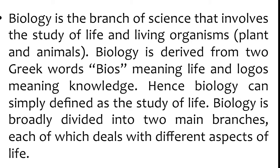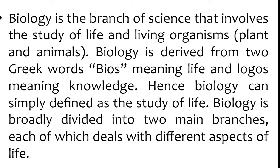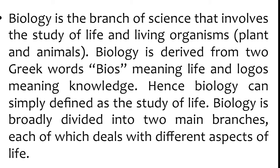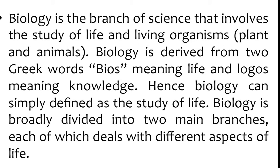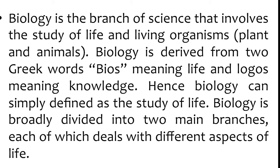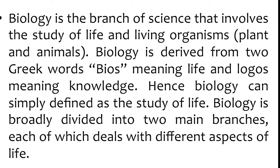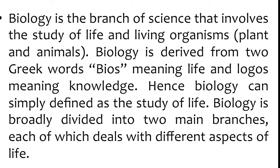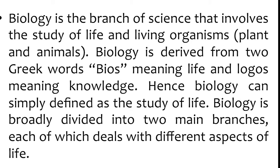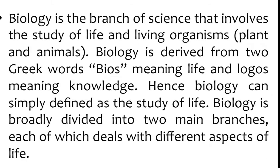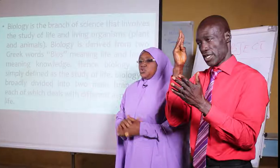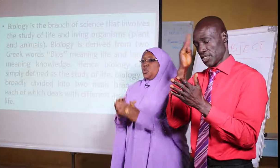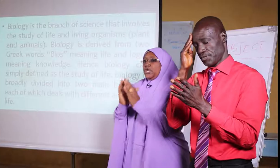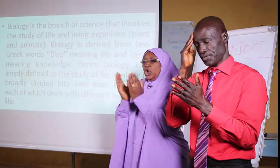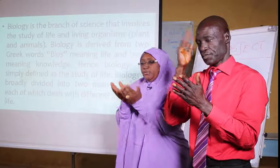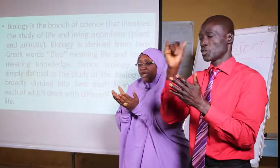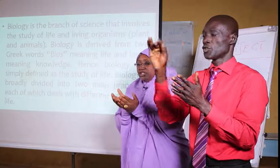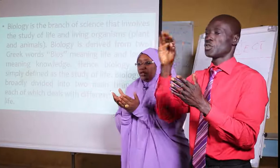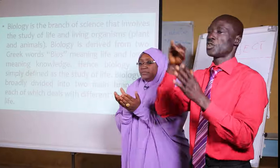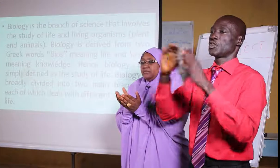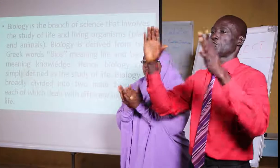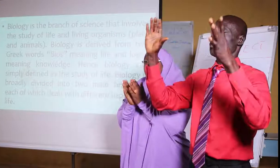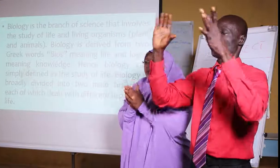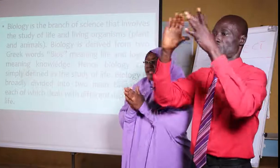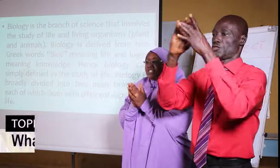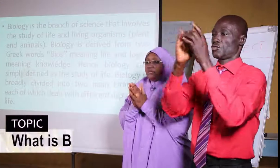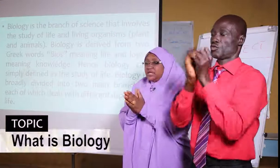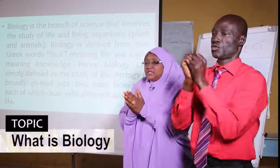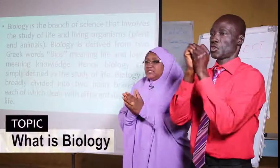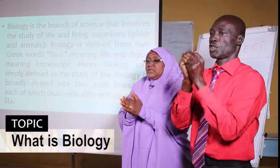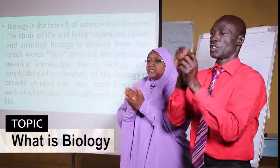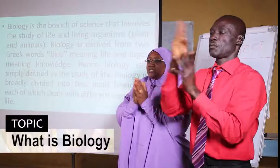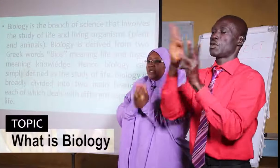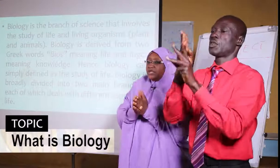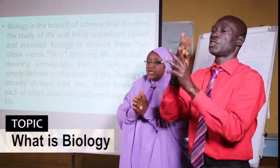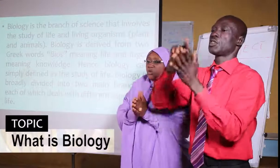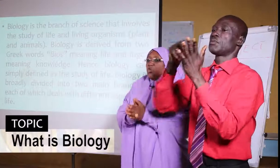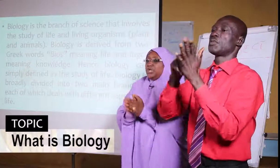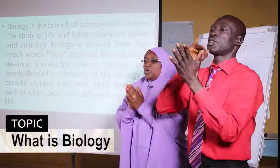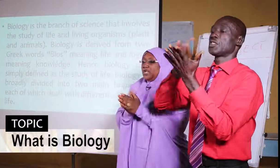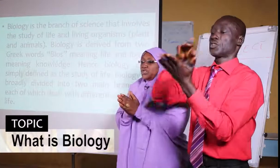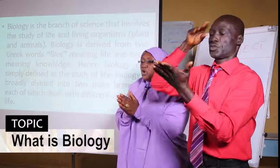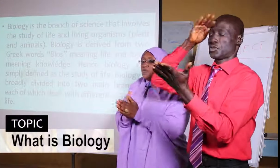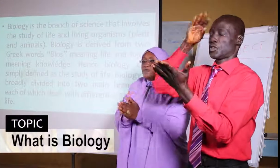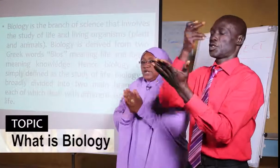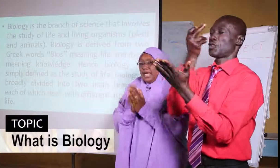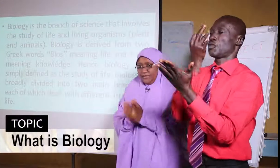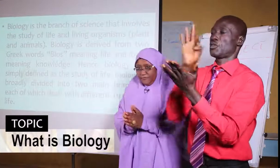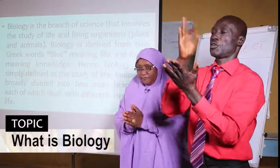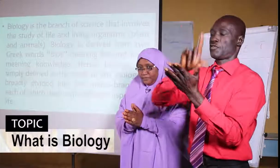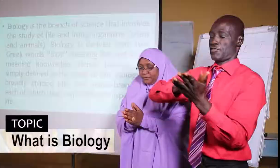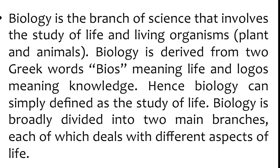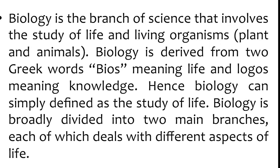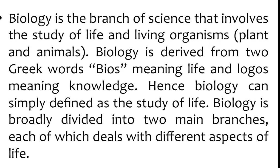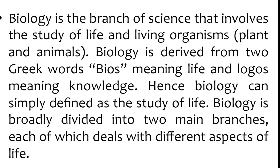means knowledge. So in combination, biology means the study or the knowledge of